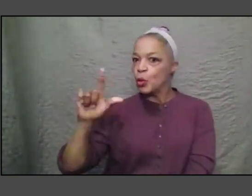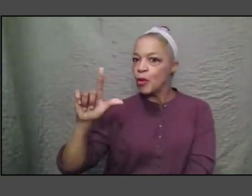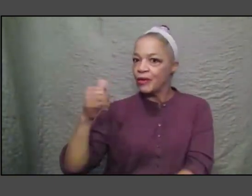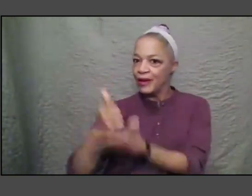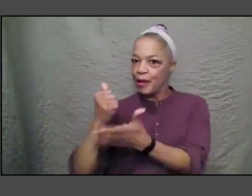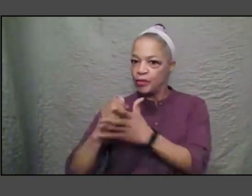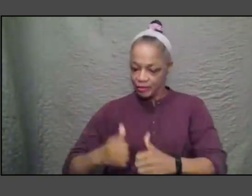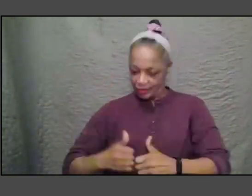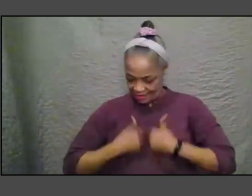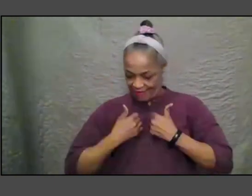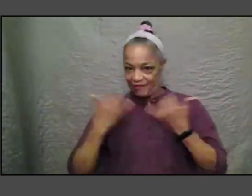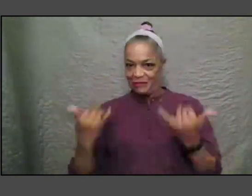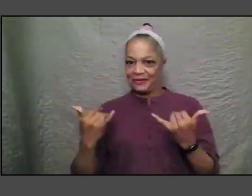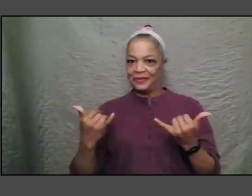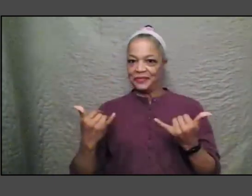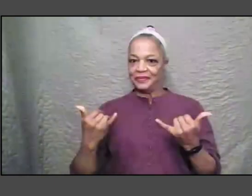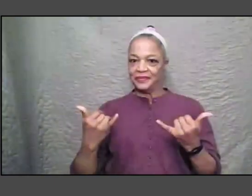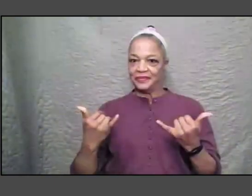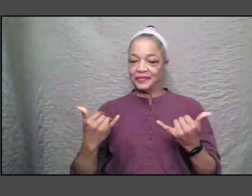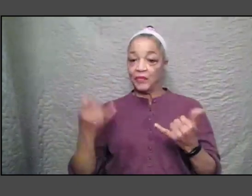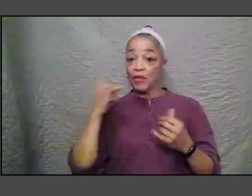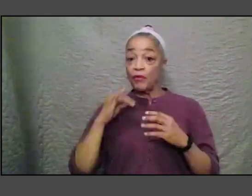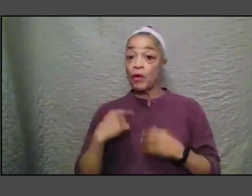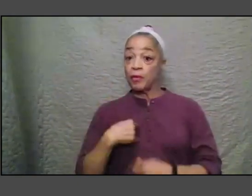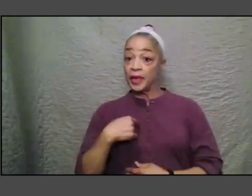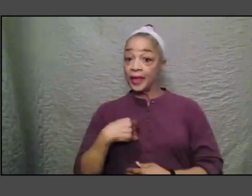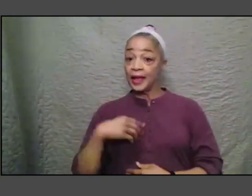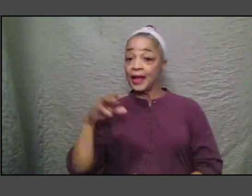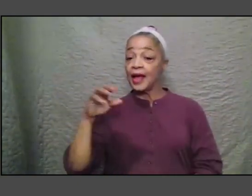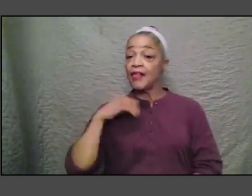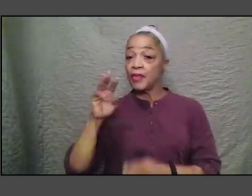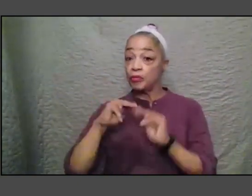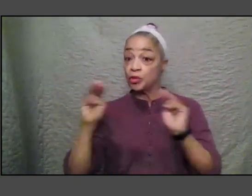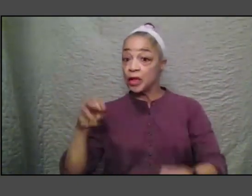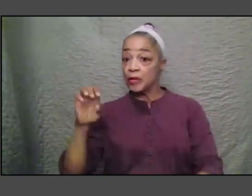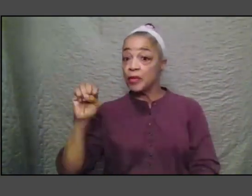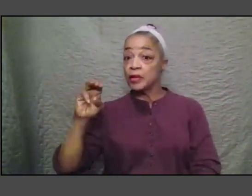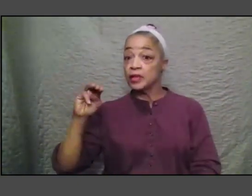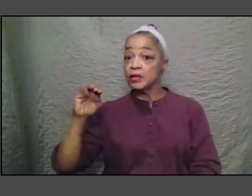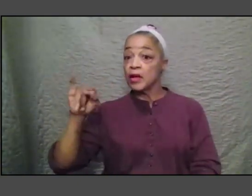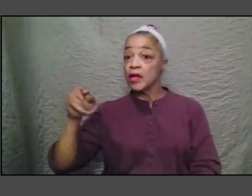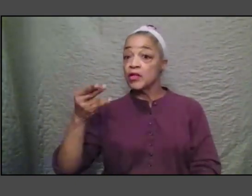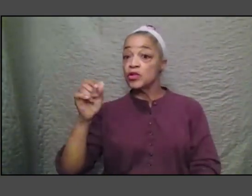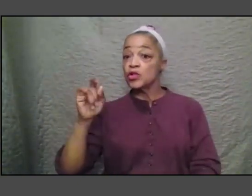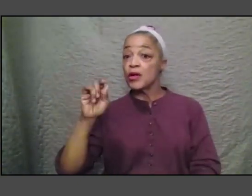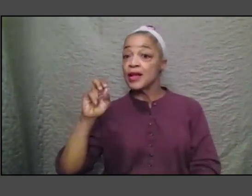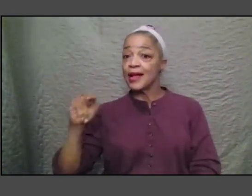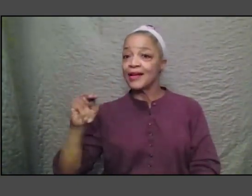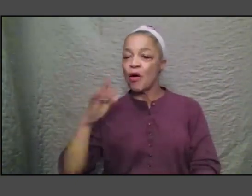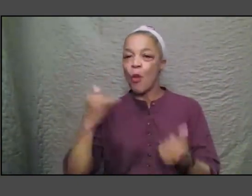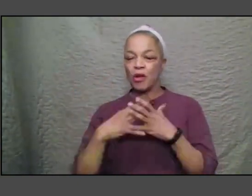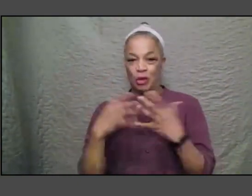I think so for me at the Smithsonian the goal is to have that contemporary resonance as a historian sitting as a secretary